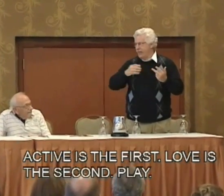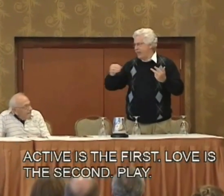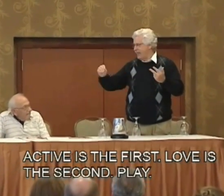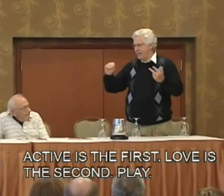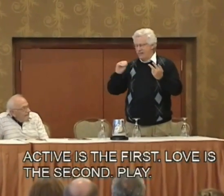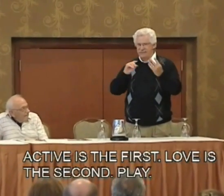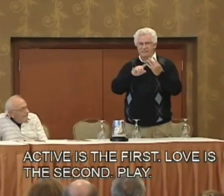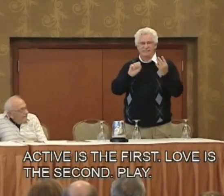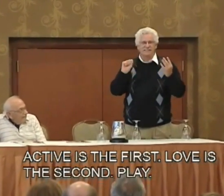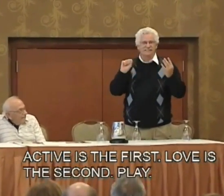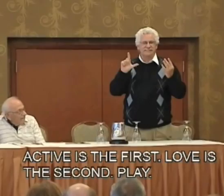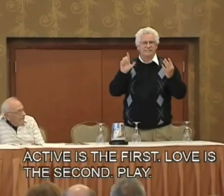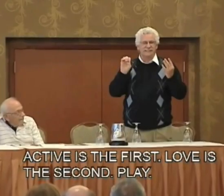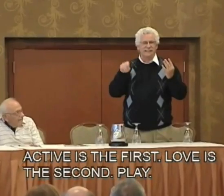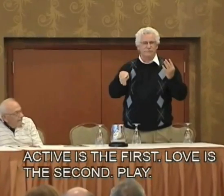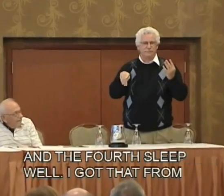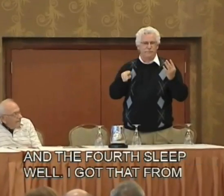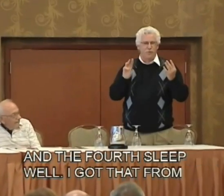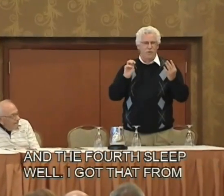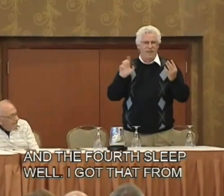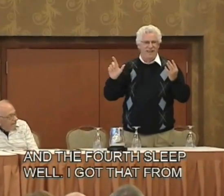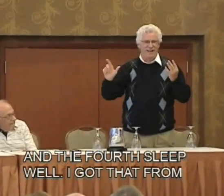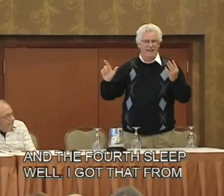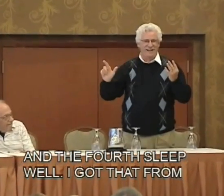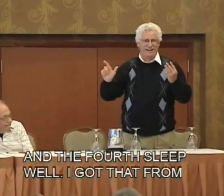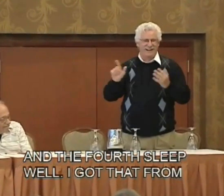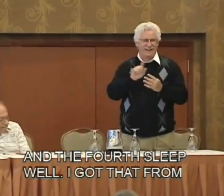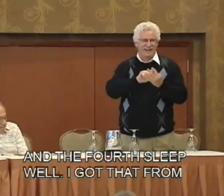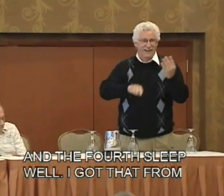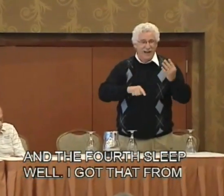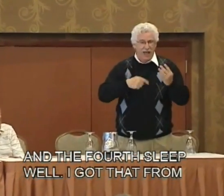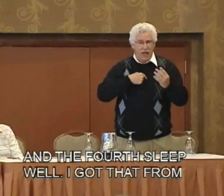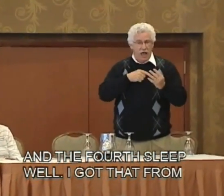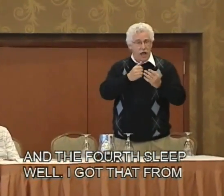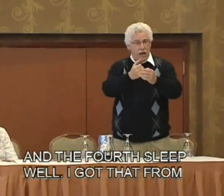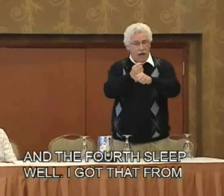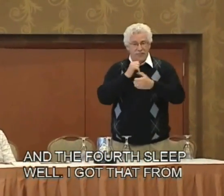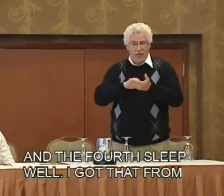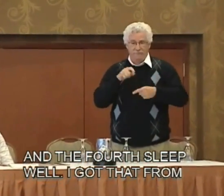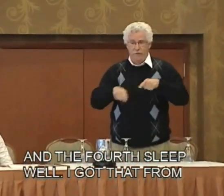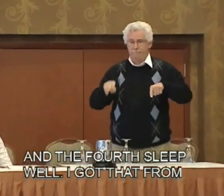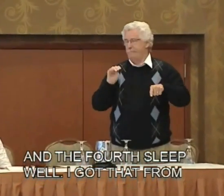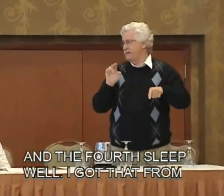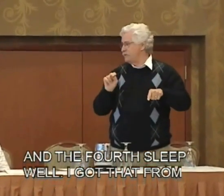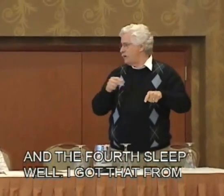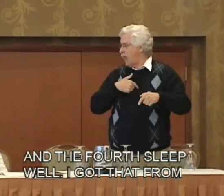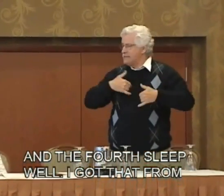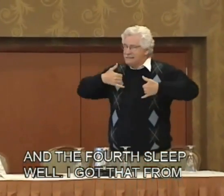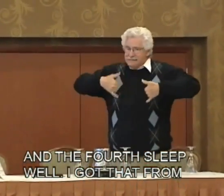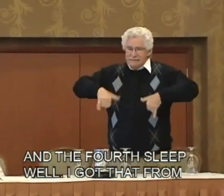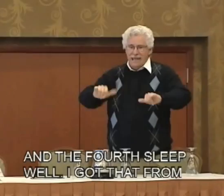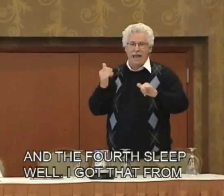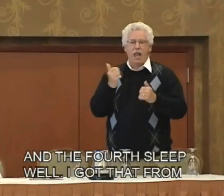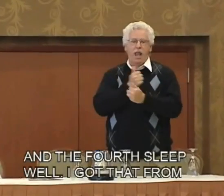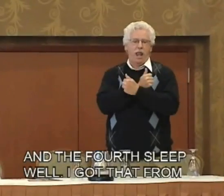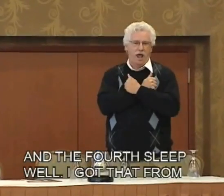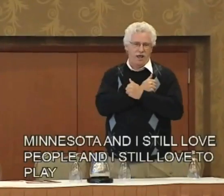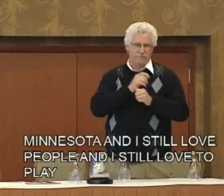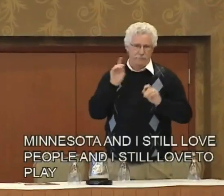and fourth sleep well I got that from Minnesota and I still love